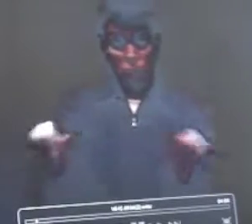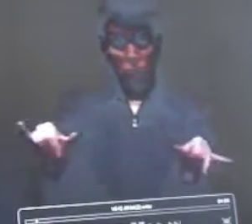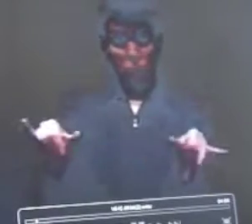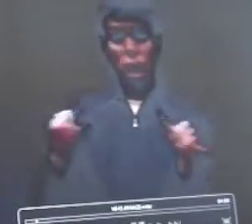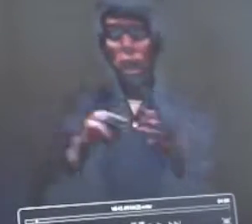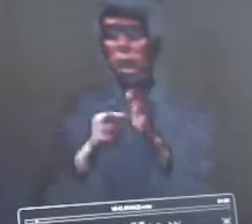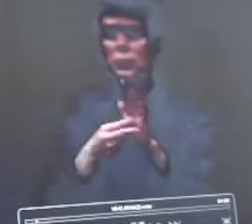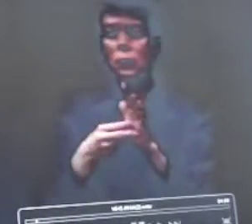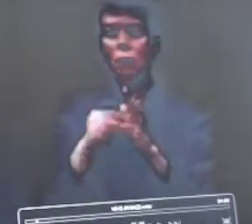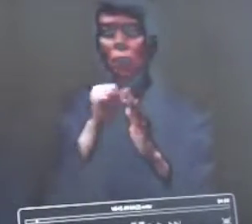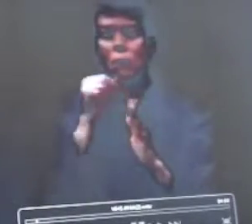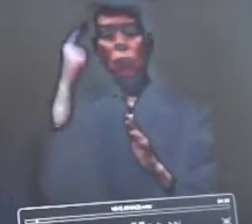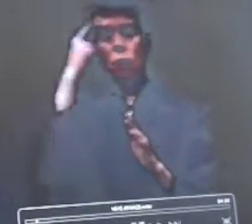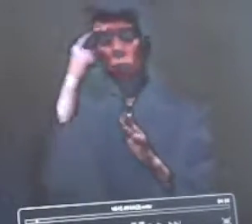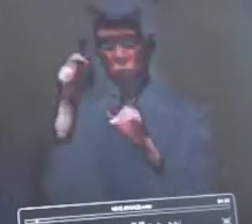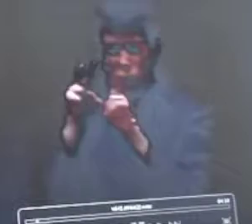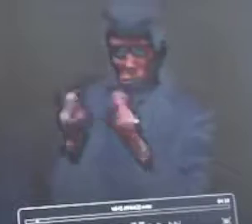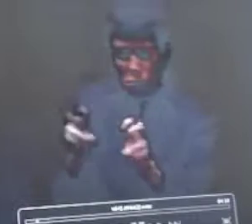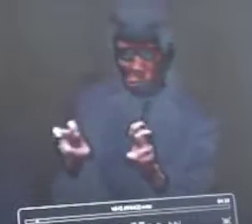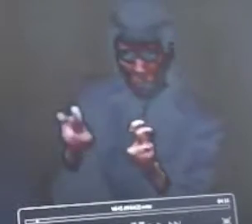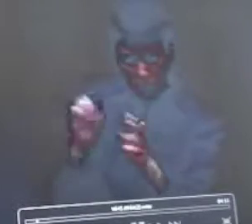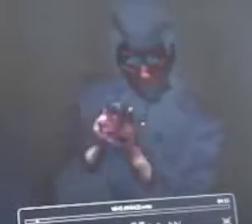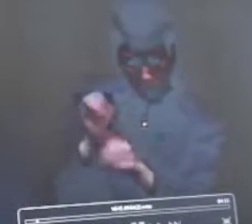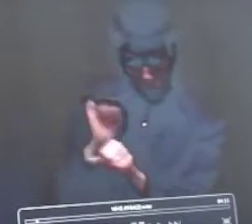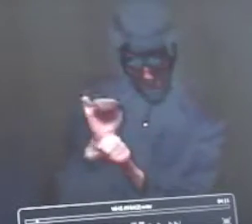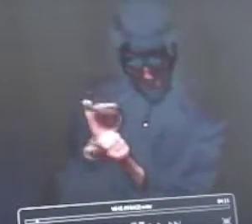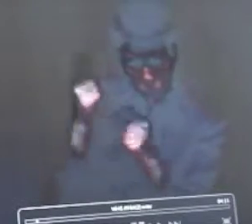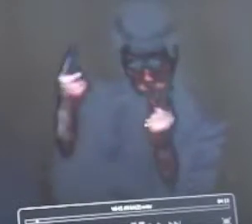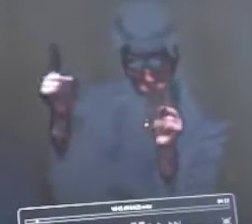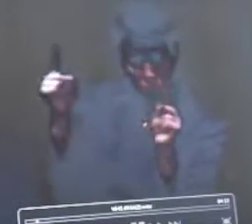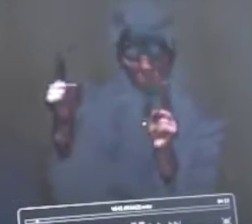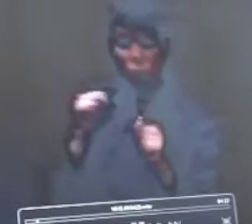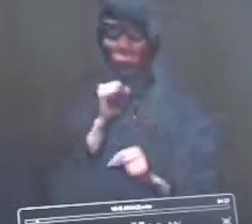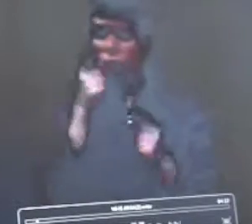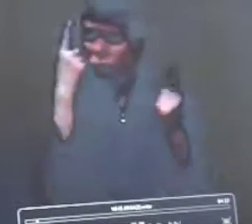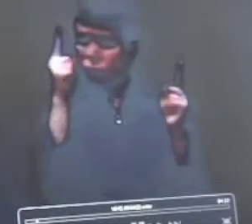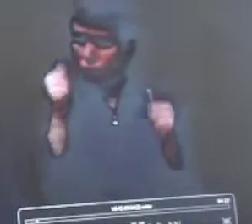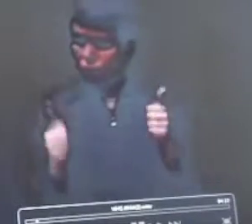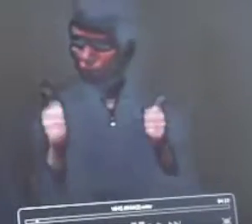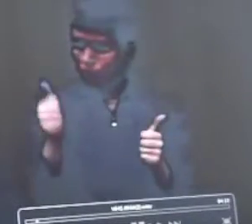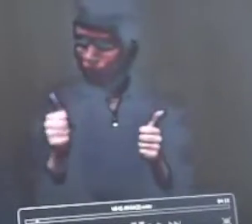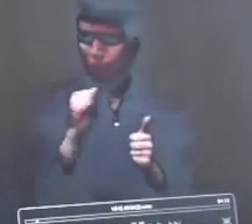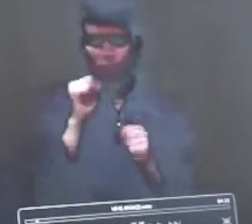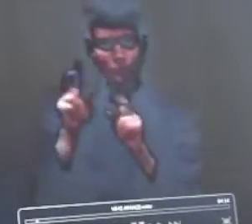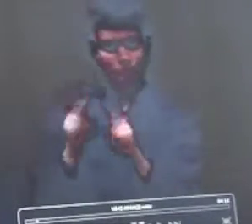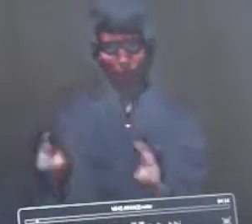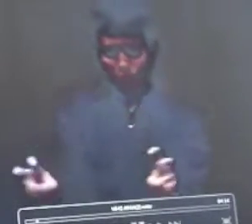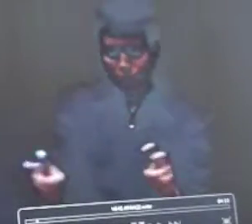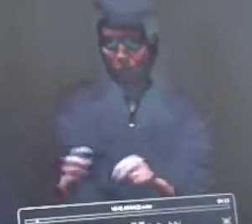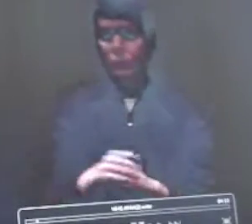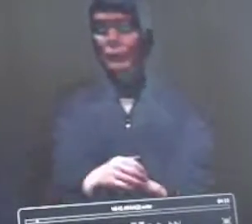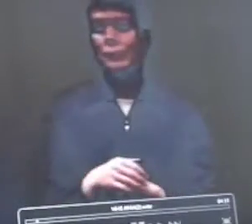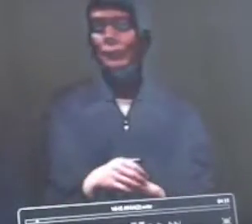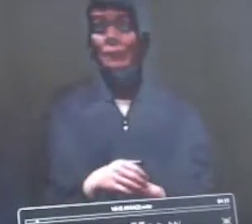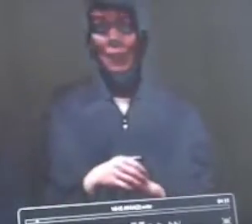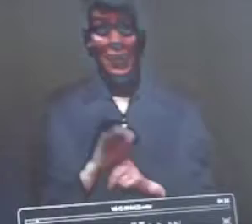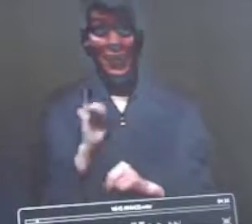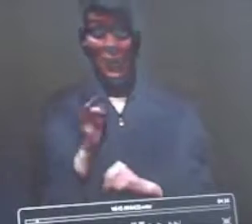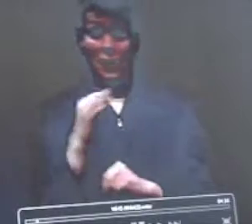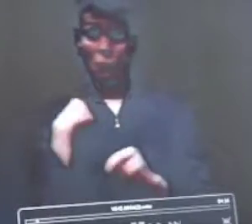And if you look at the history of interpreting, there hasn't been a lot of analysis as far as whether consecutive